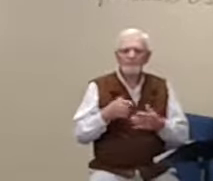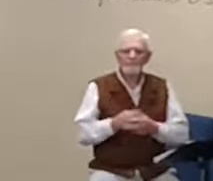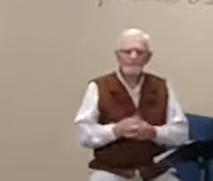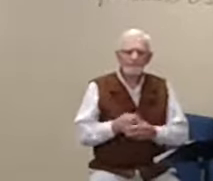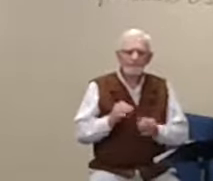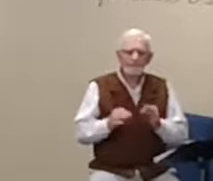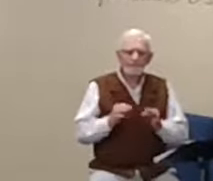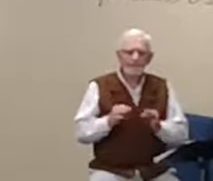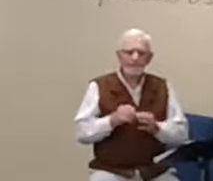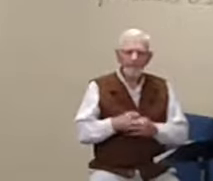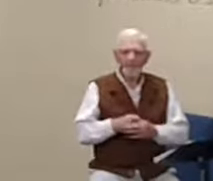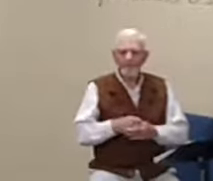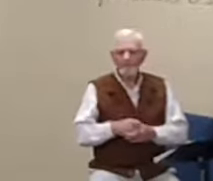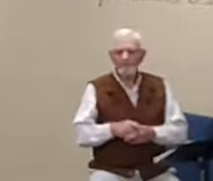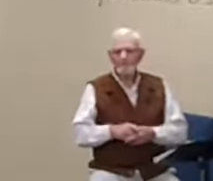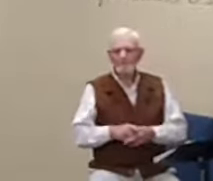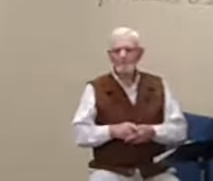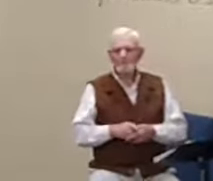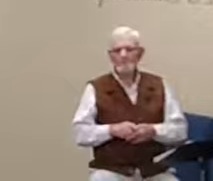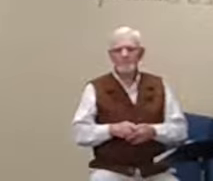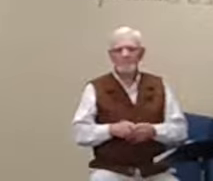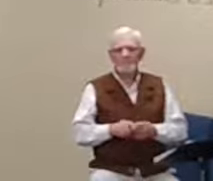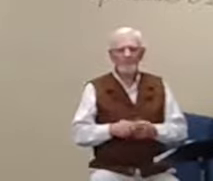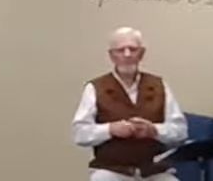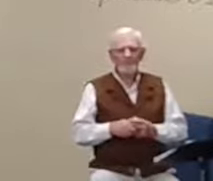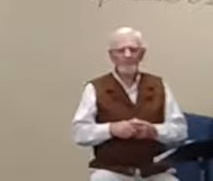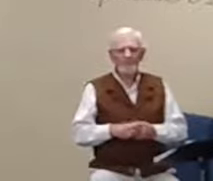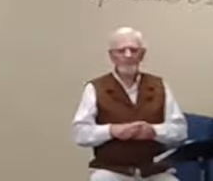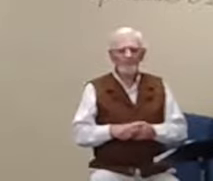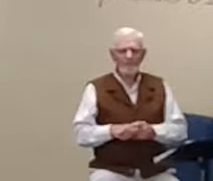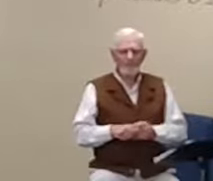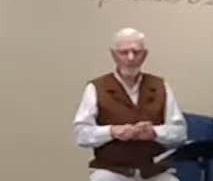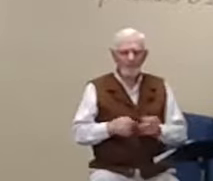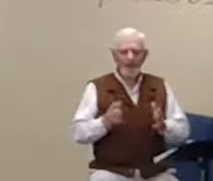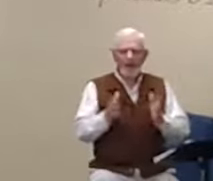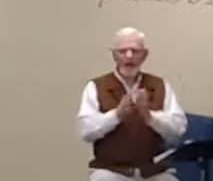So that's pretty much it. I'll go ahead and ask the family to come up.